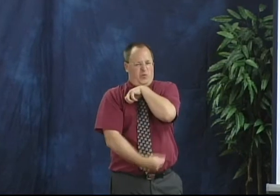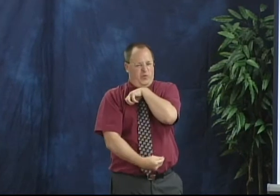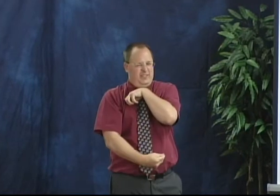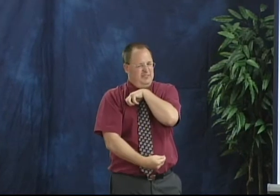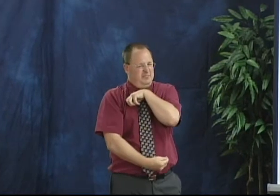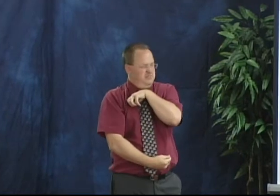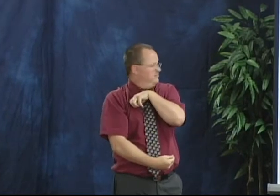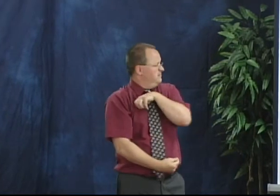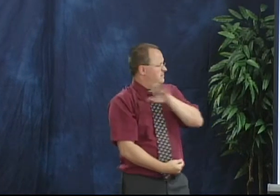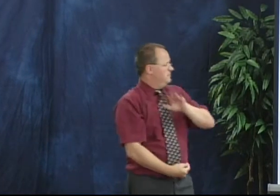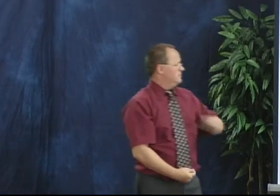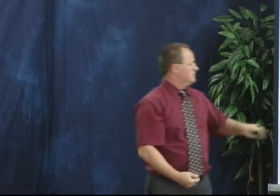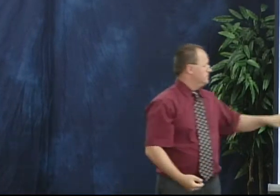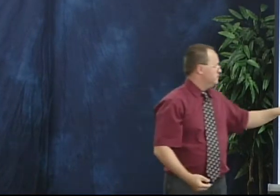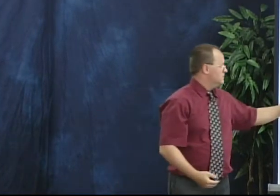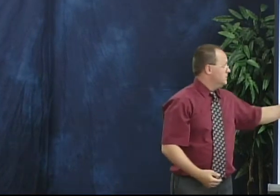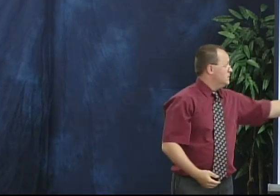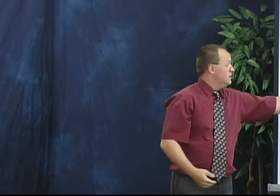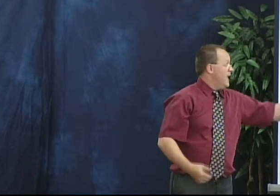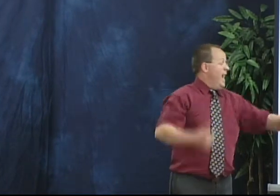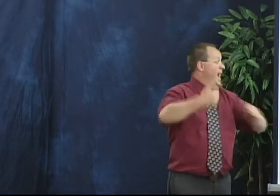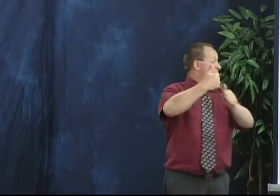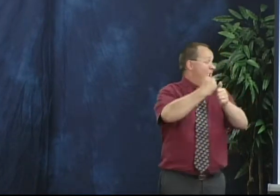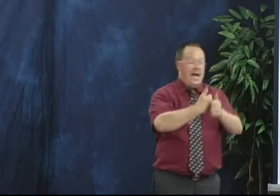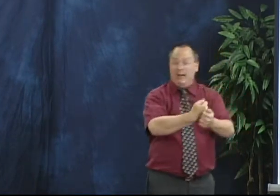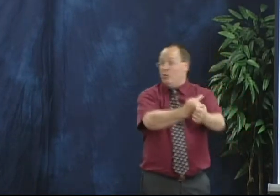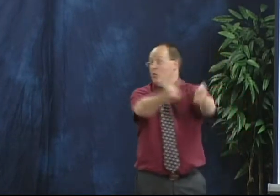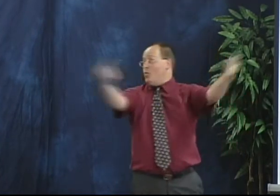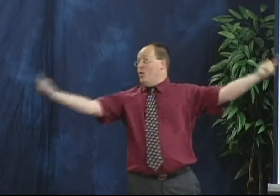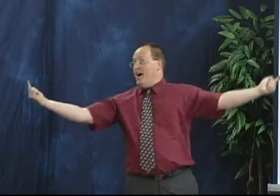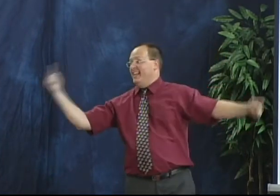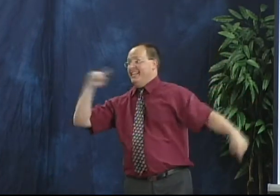Nor does it mean spiritually poor.